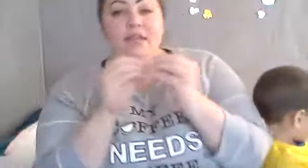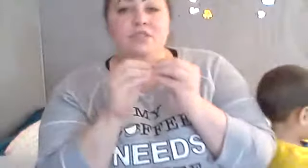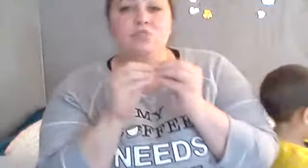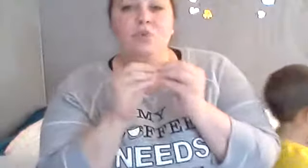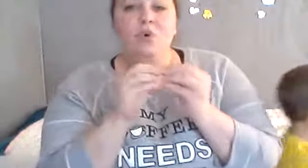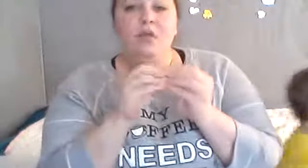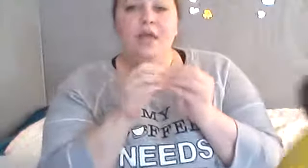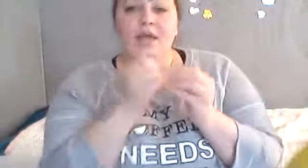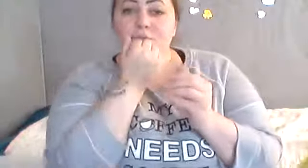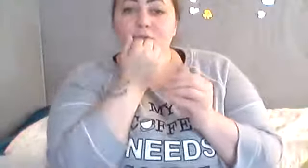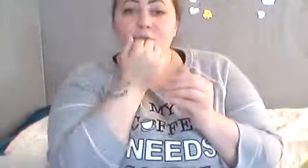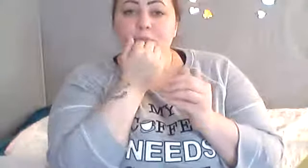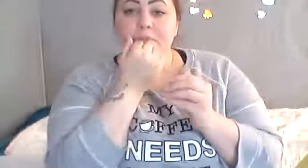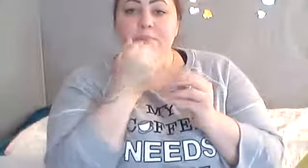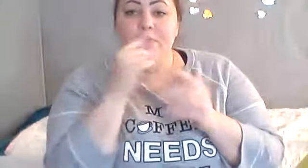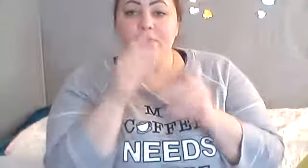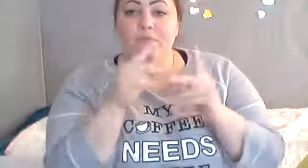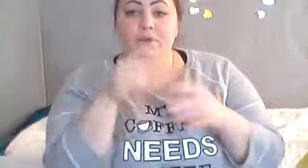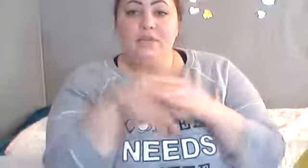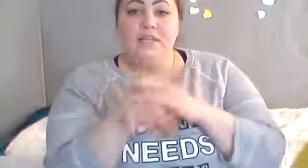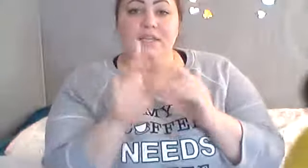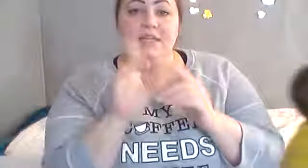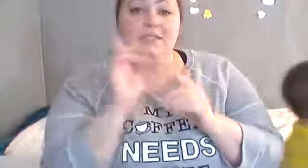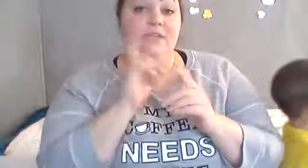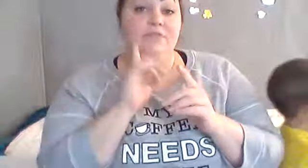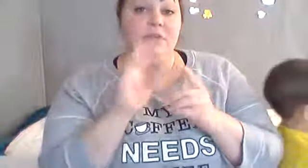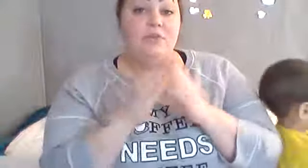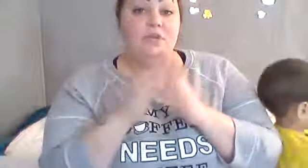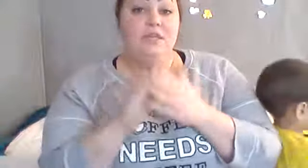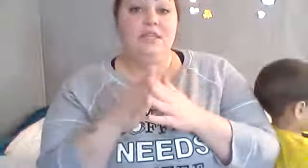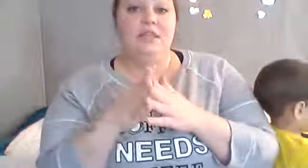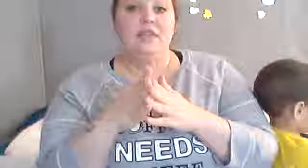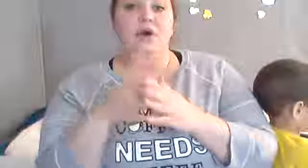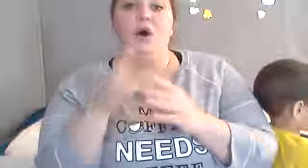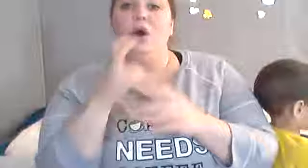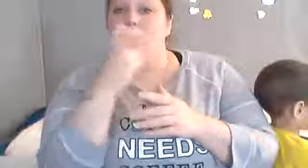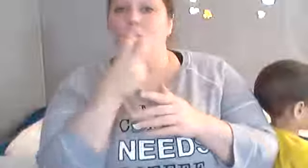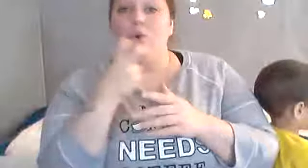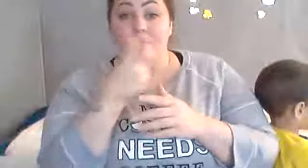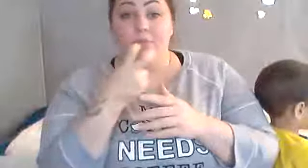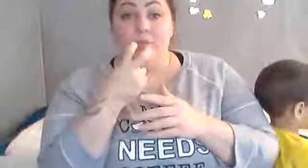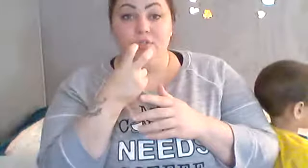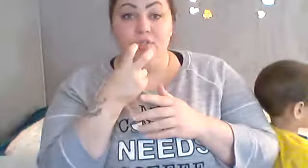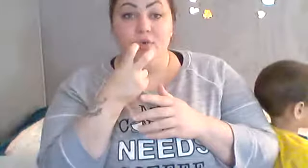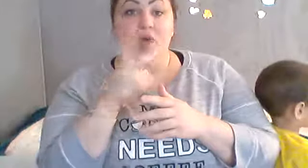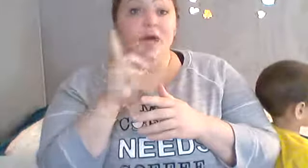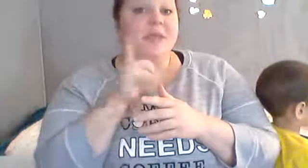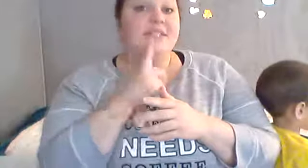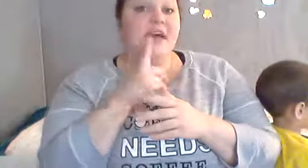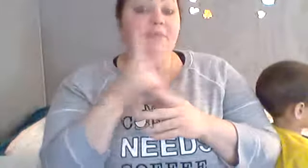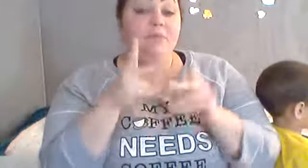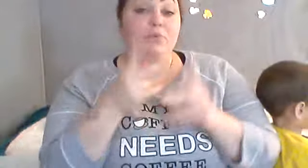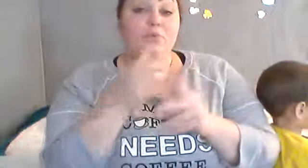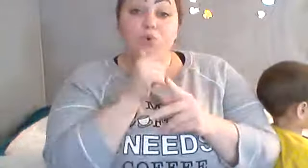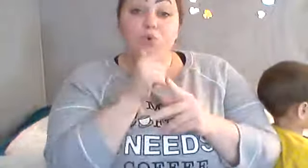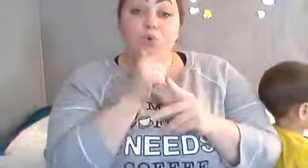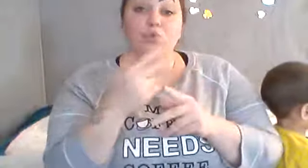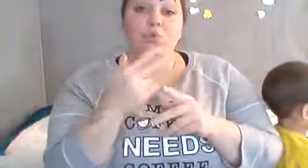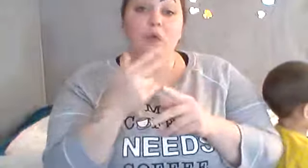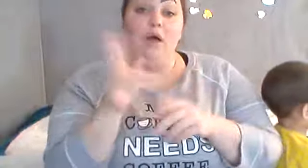there's more like mute people in the deaf community than there are oral people. So deaf people who